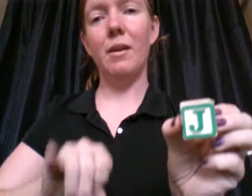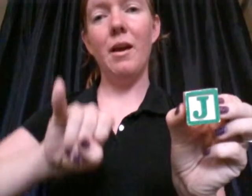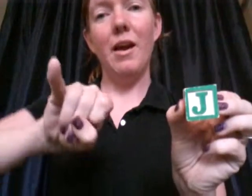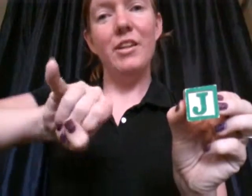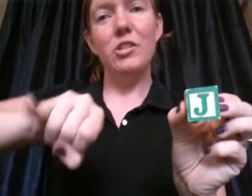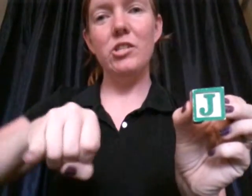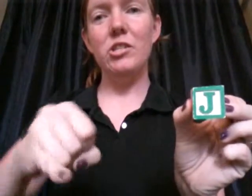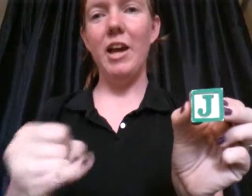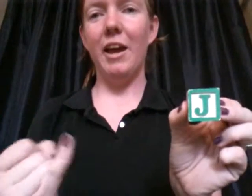J